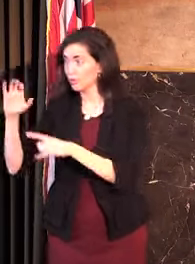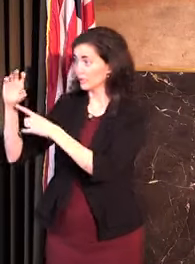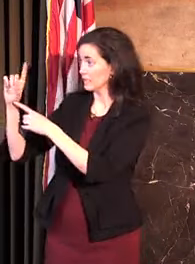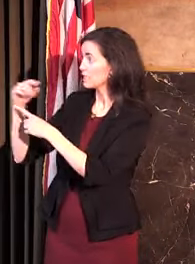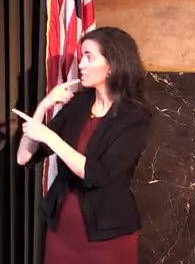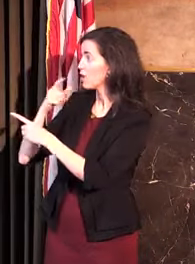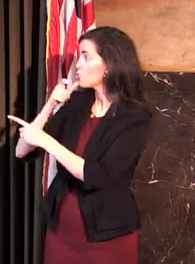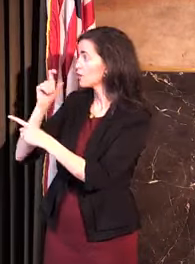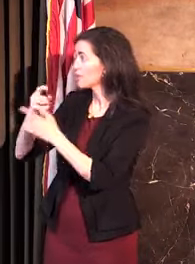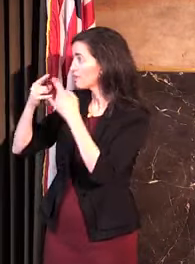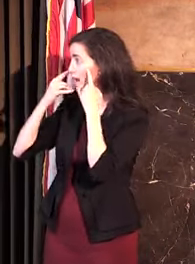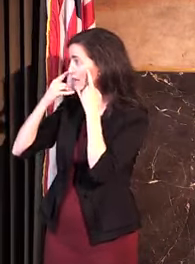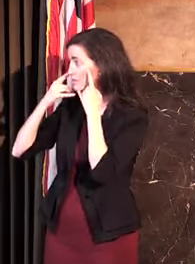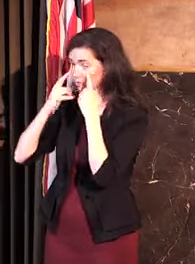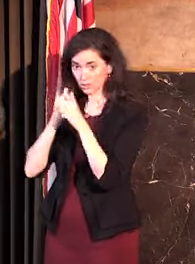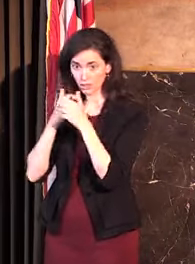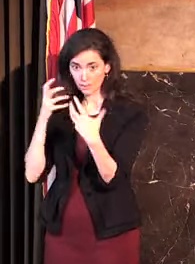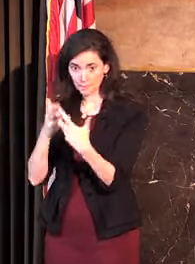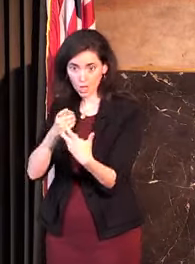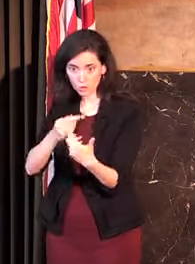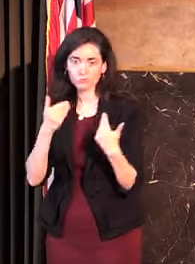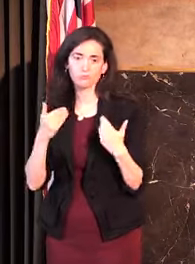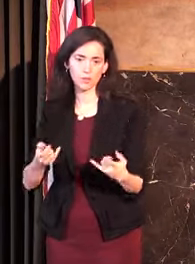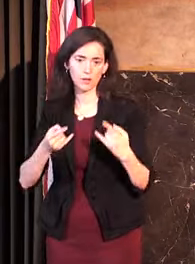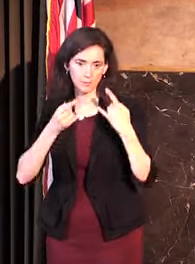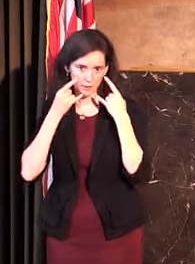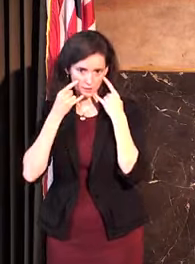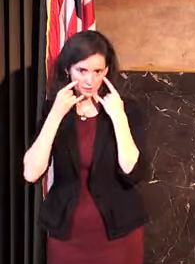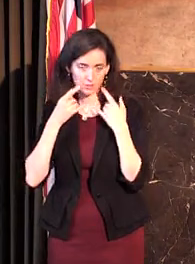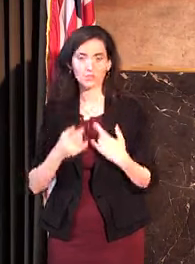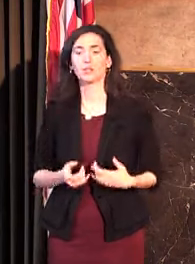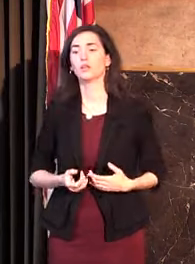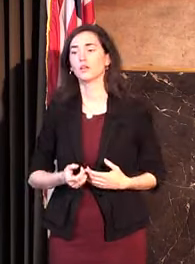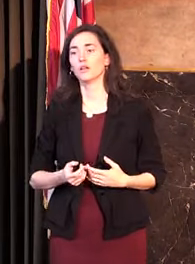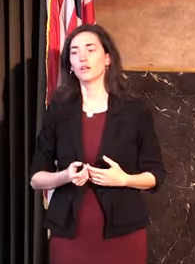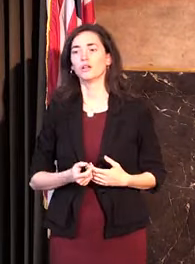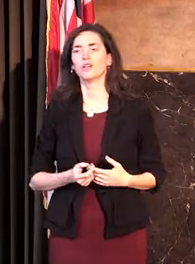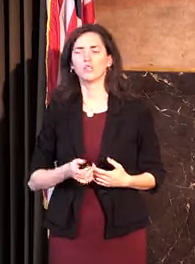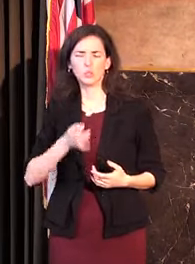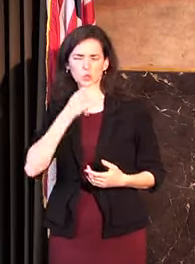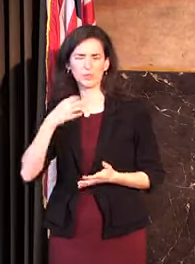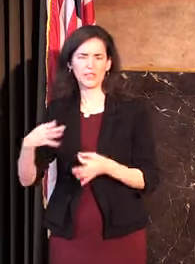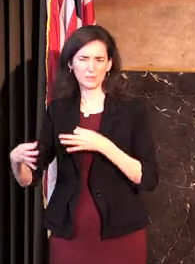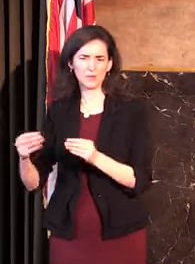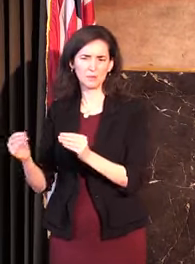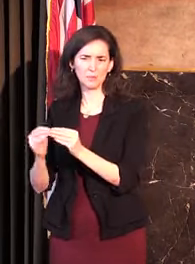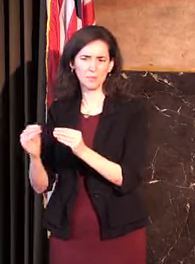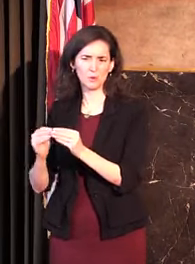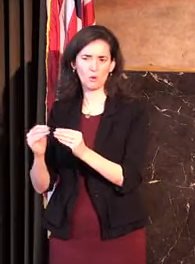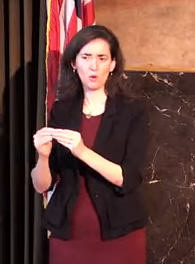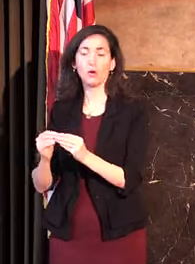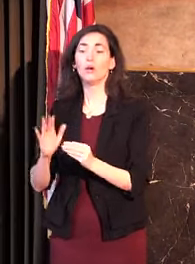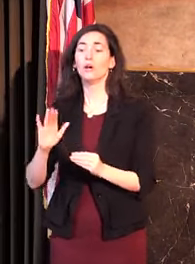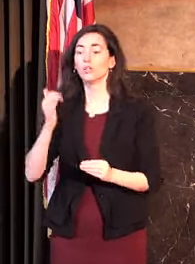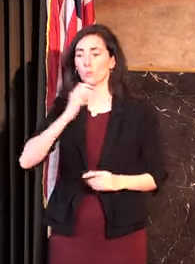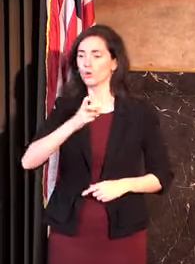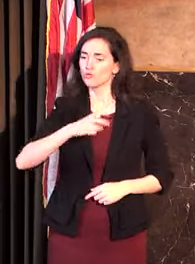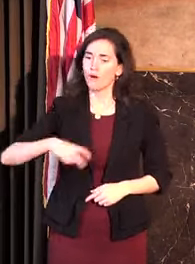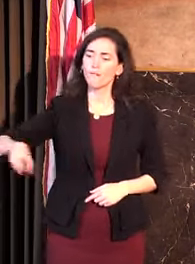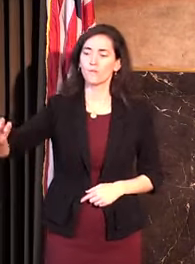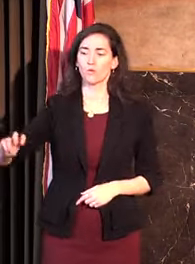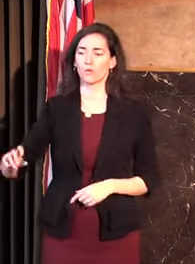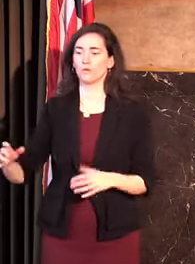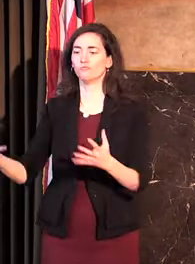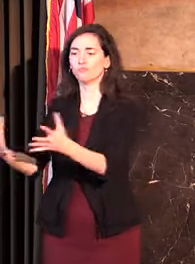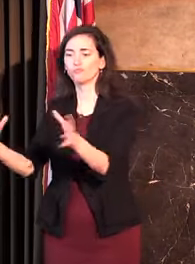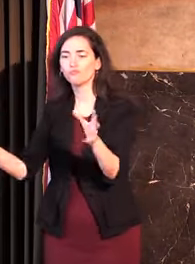guidelines, remains important. And you're going to hear a little bit more in a moment about travel, gatherings, holiday